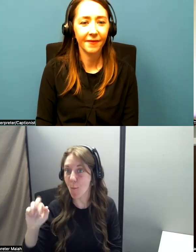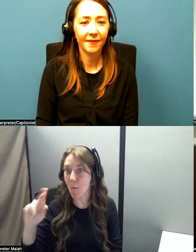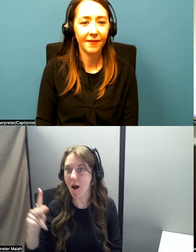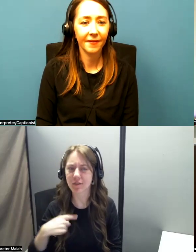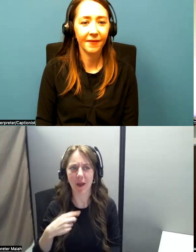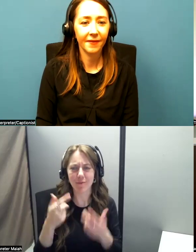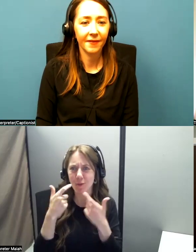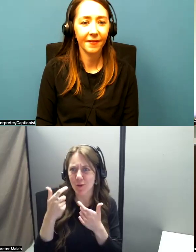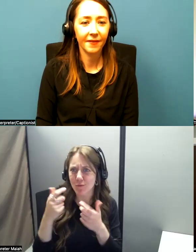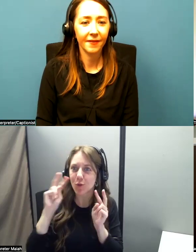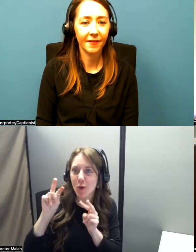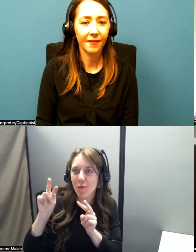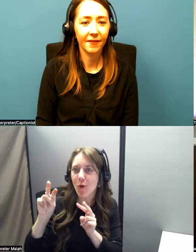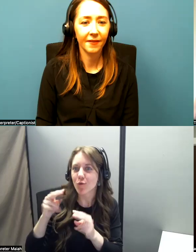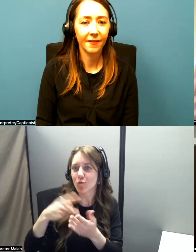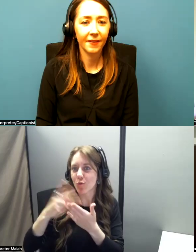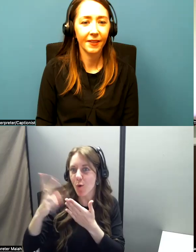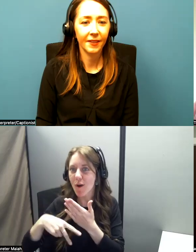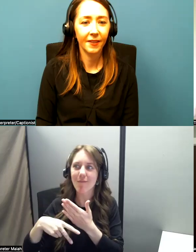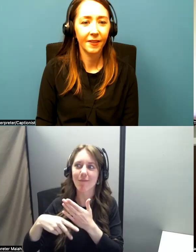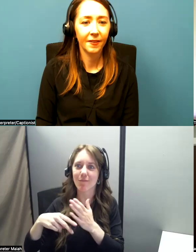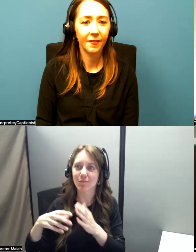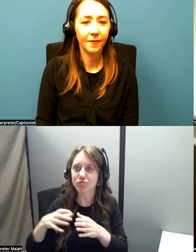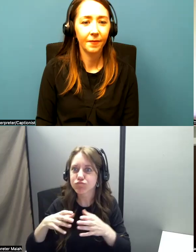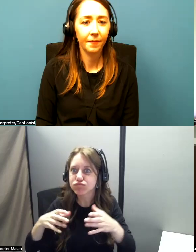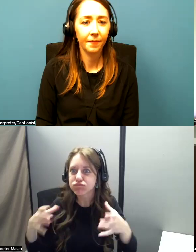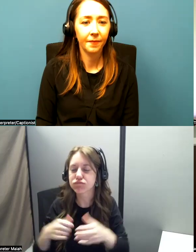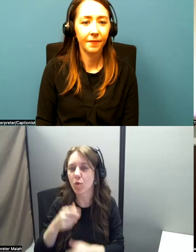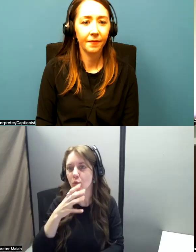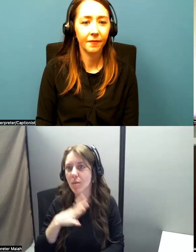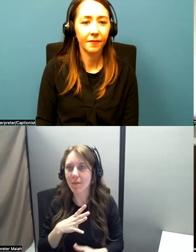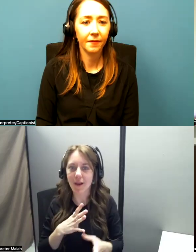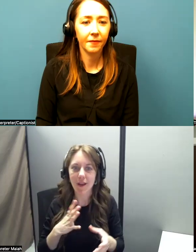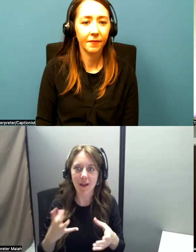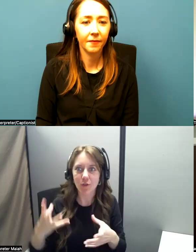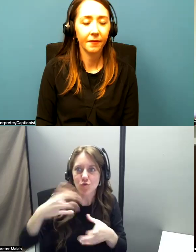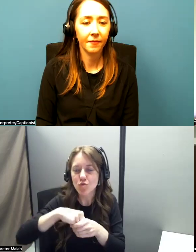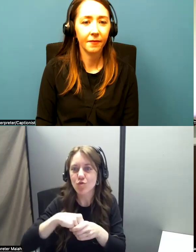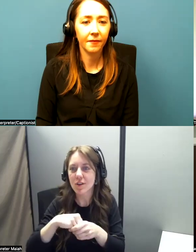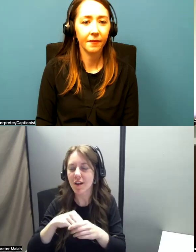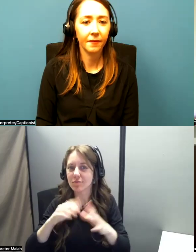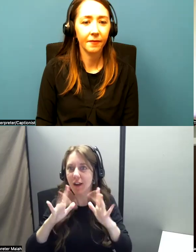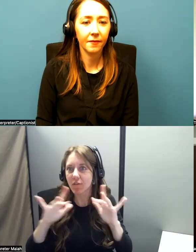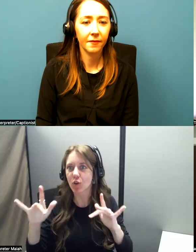having more women with diverse or getting the experience of making